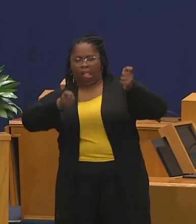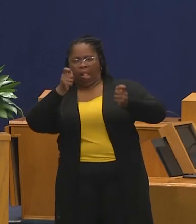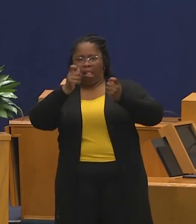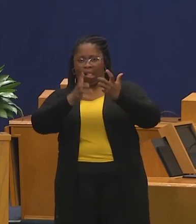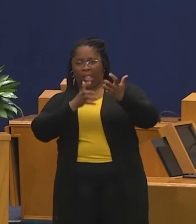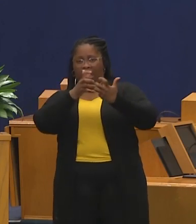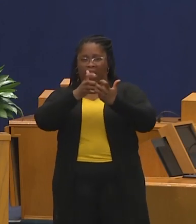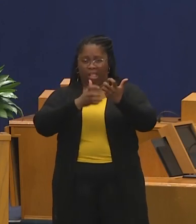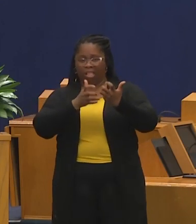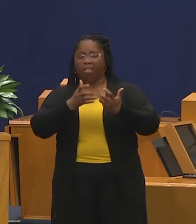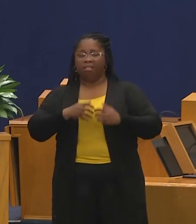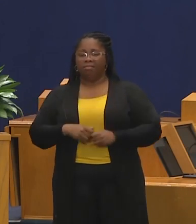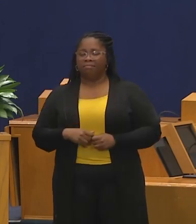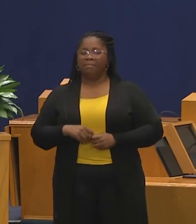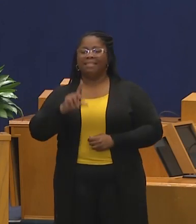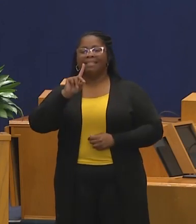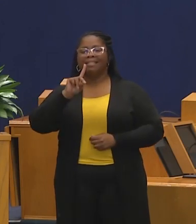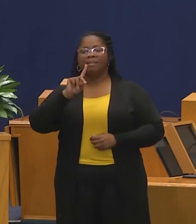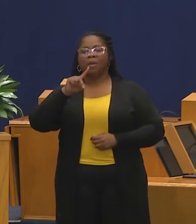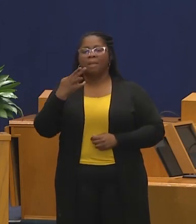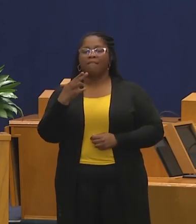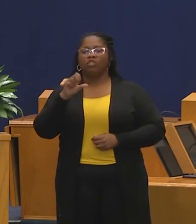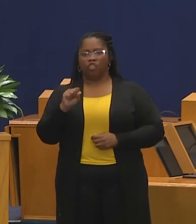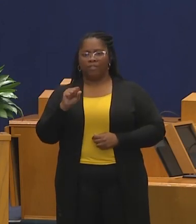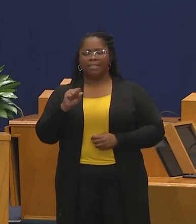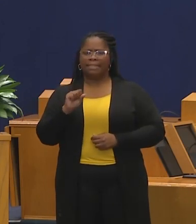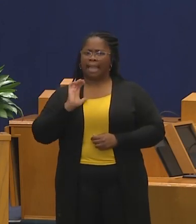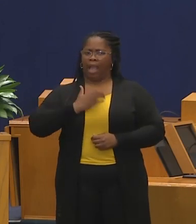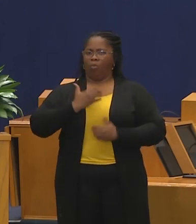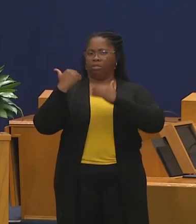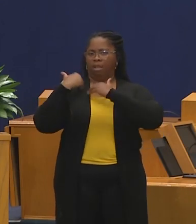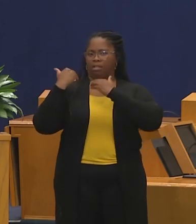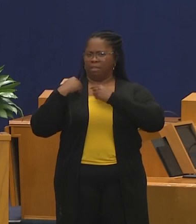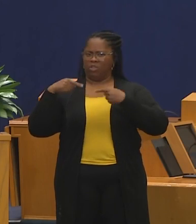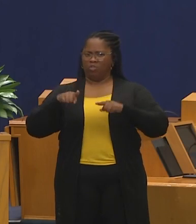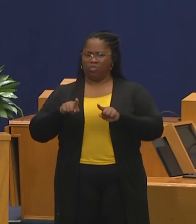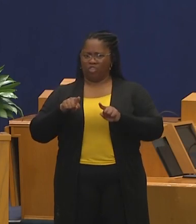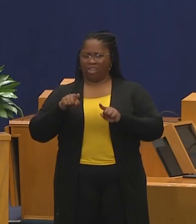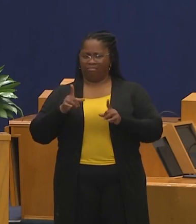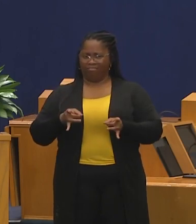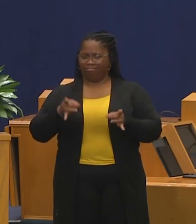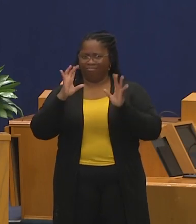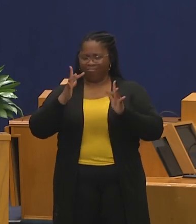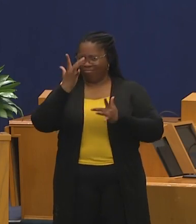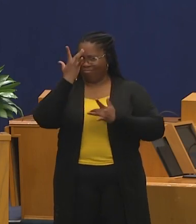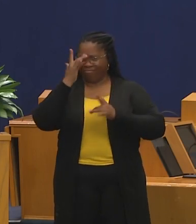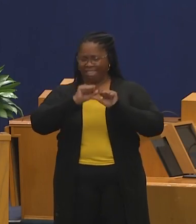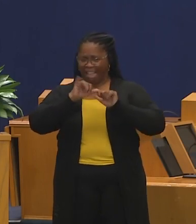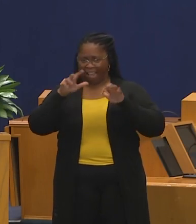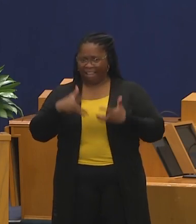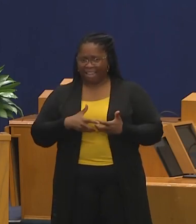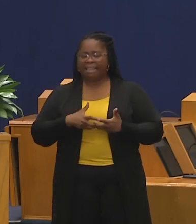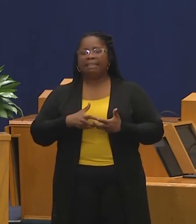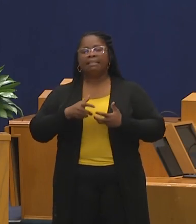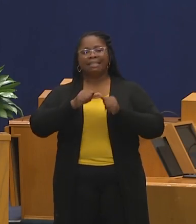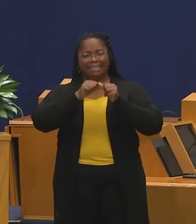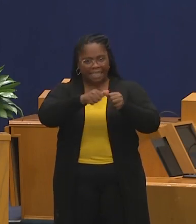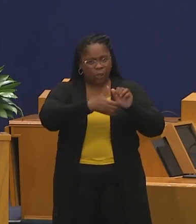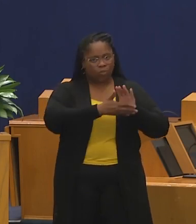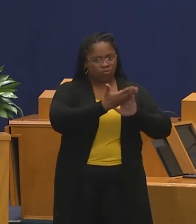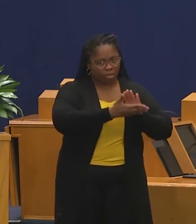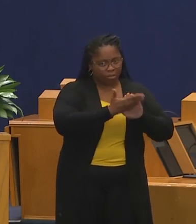the responsibility of the Department of Health Services in the midst of this pandemic to both maintain the operations and ensure